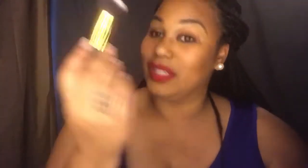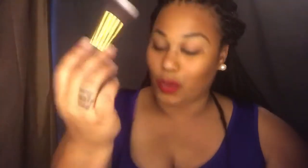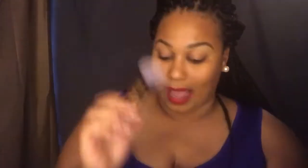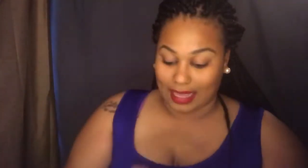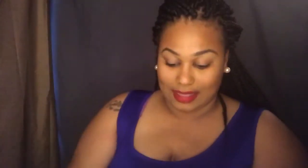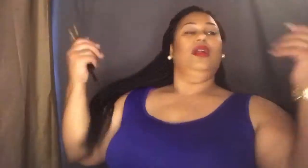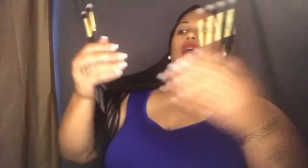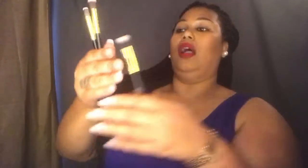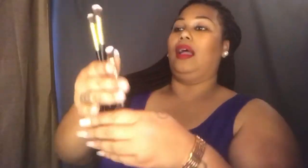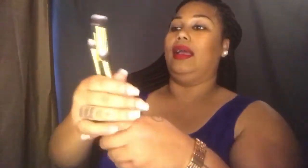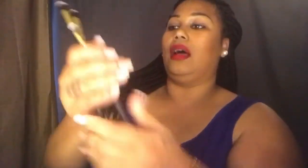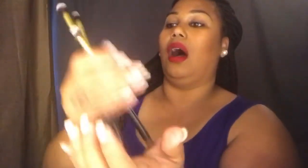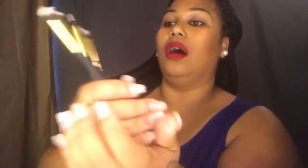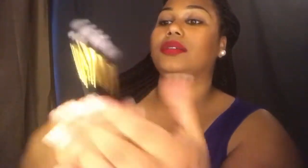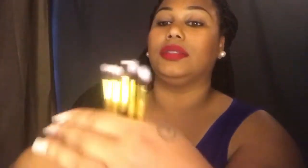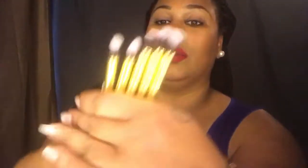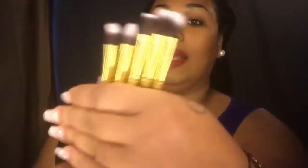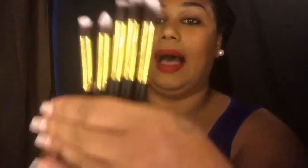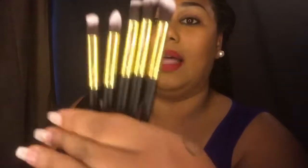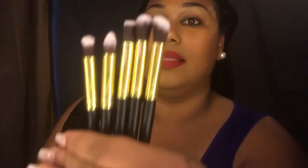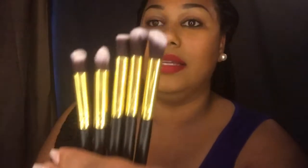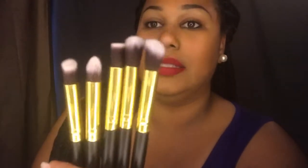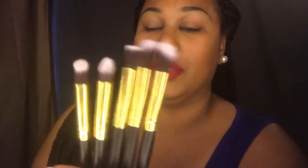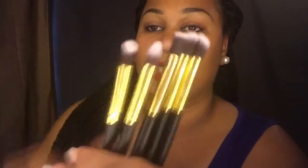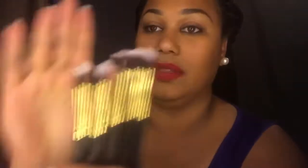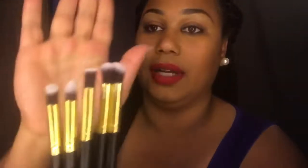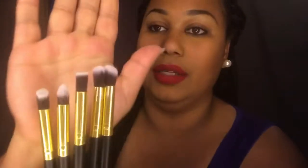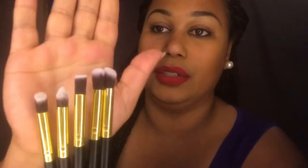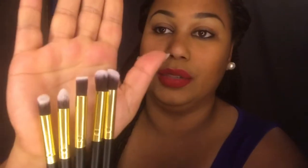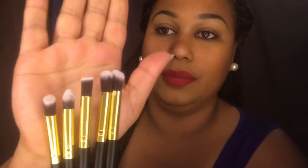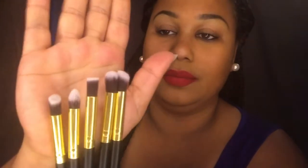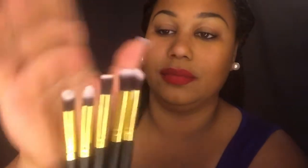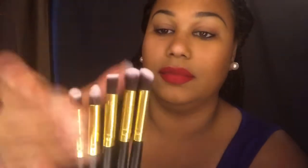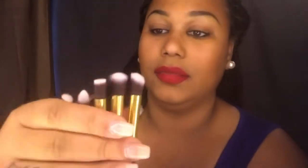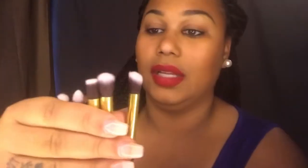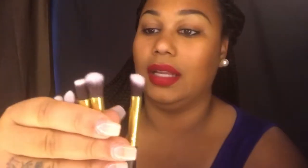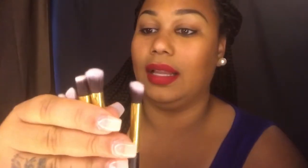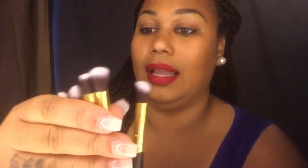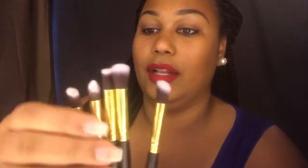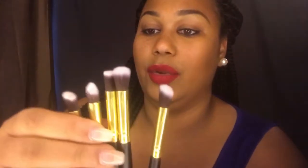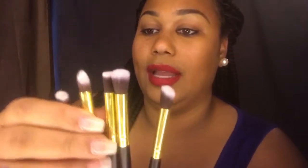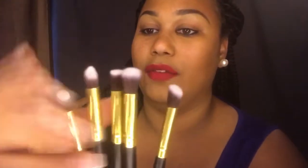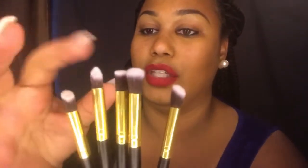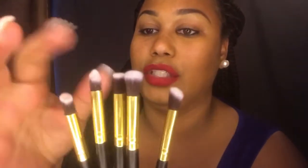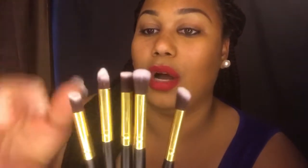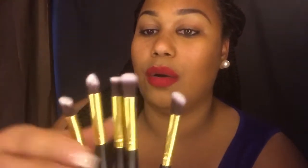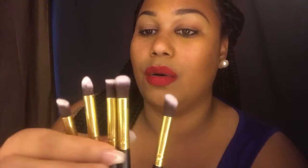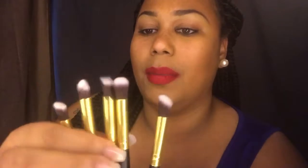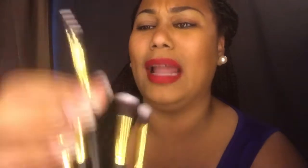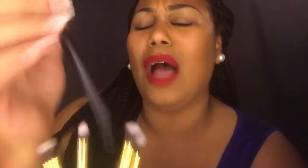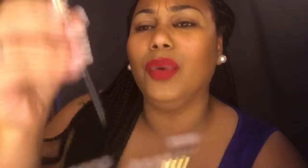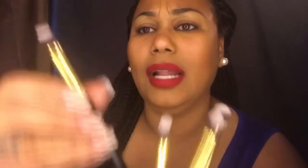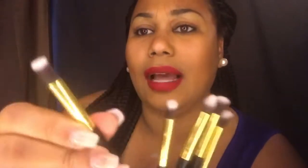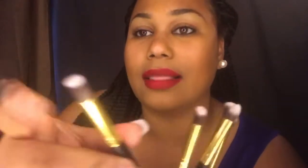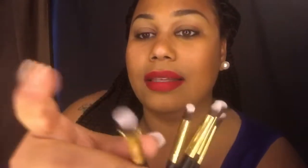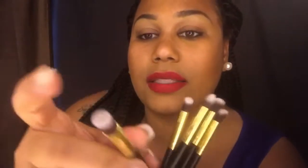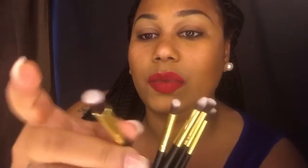So I got, and I also got these brushes right here too. And you have your dome. Now I really like this